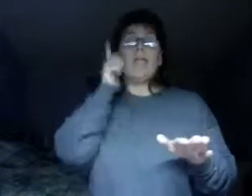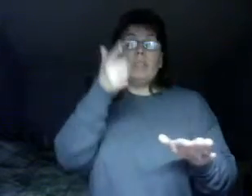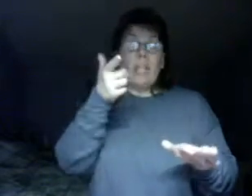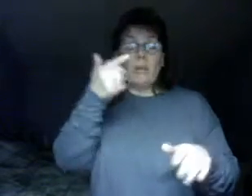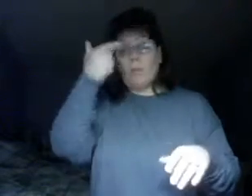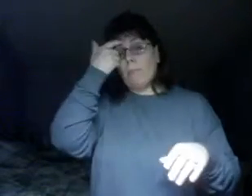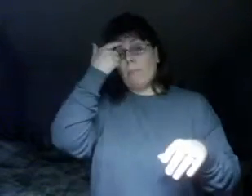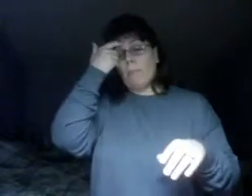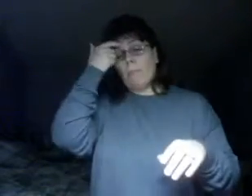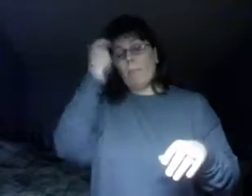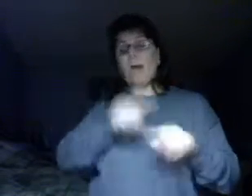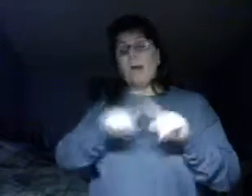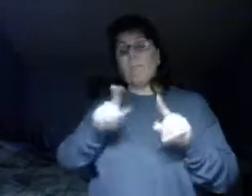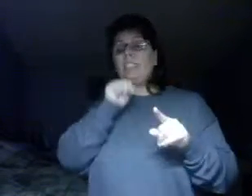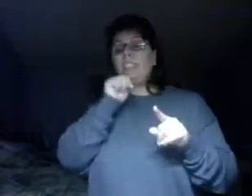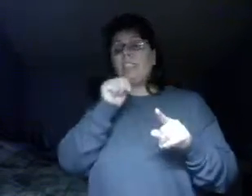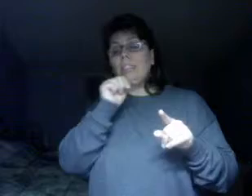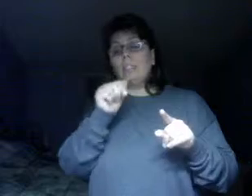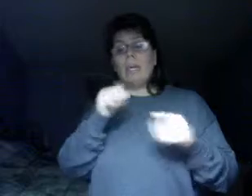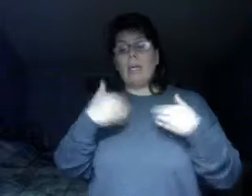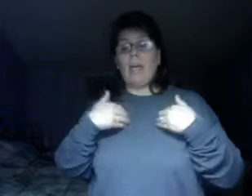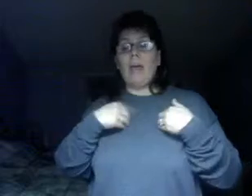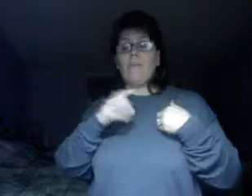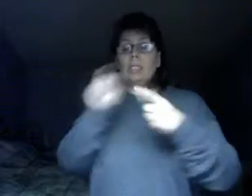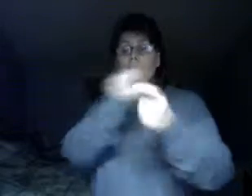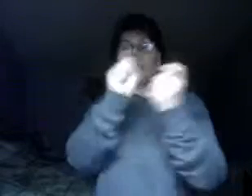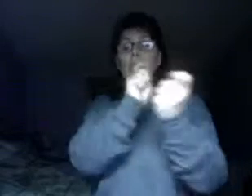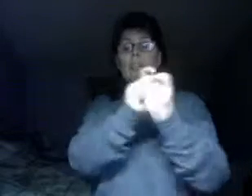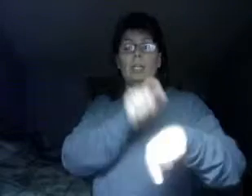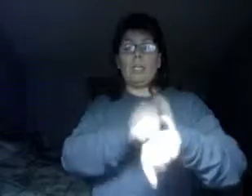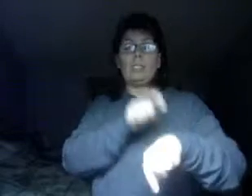HIV is transmitted in very, very specific ways.